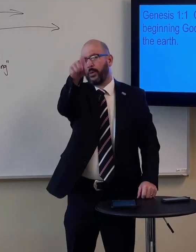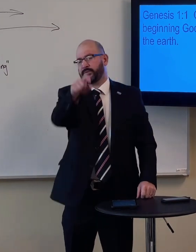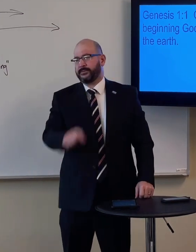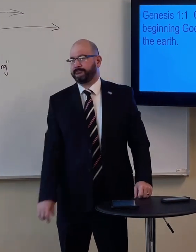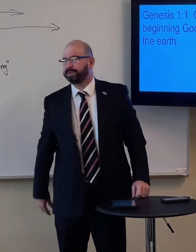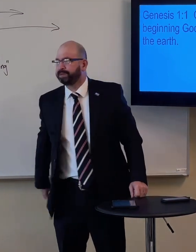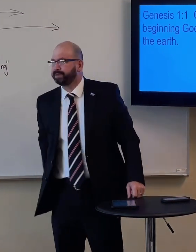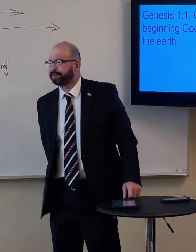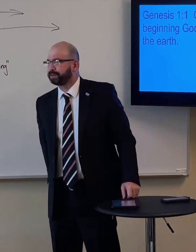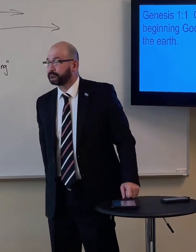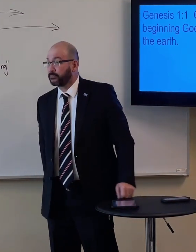Here's a question for all of y'all.